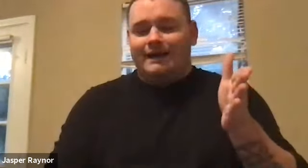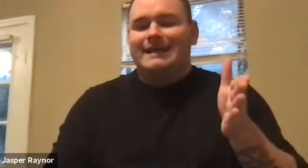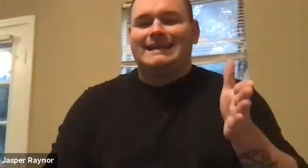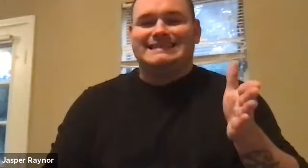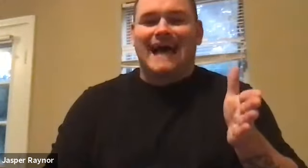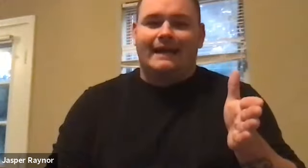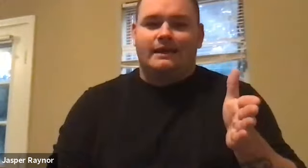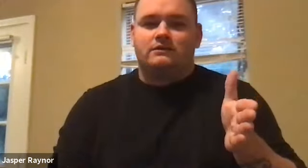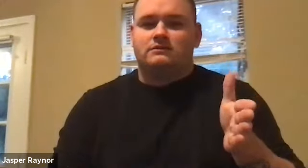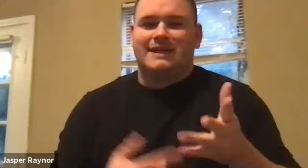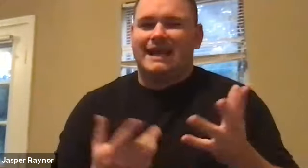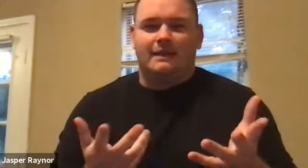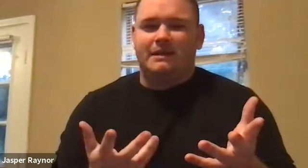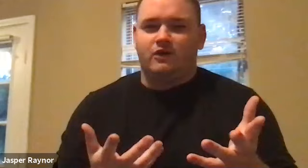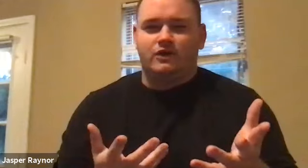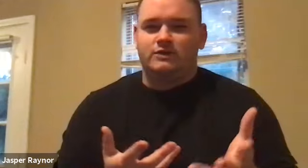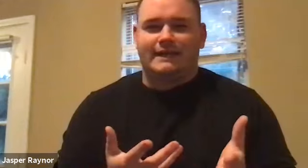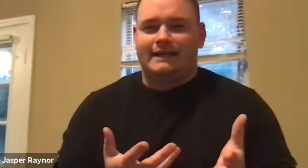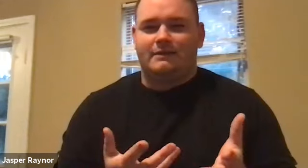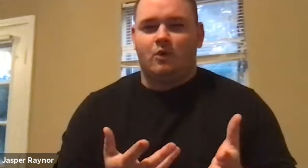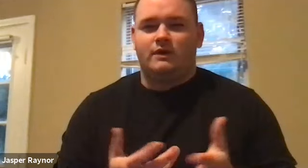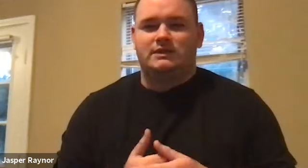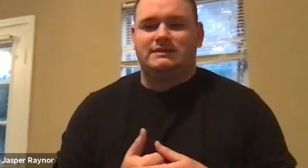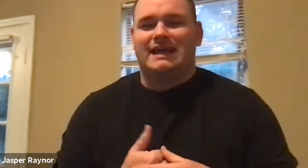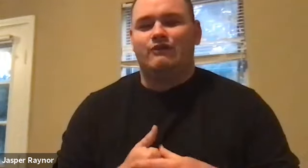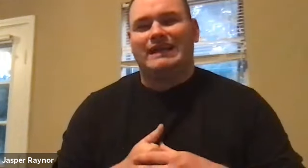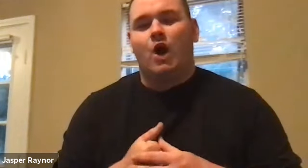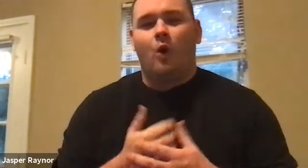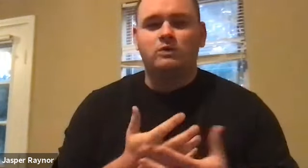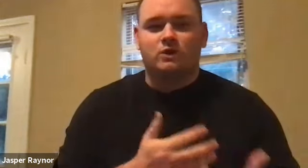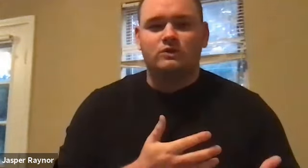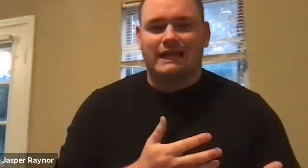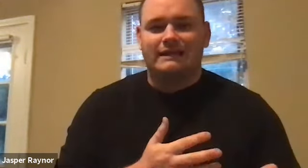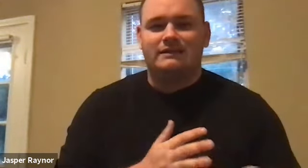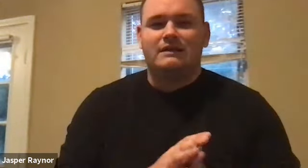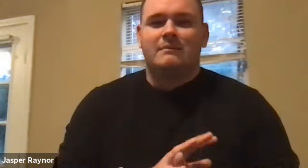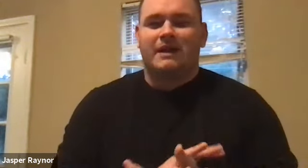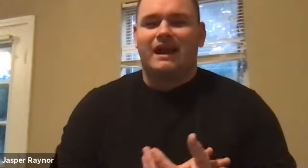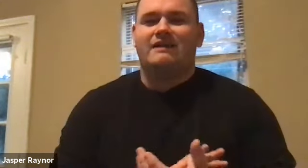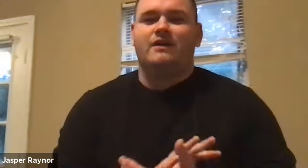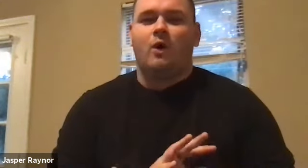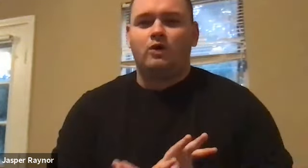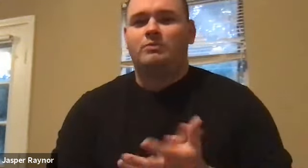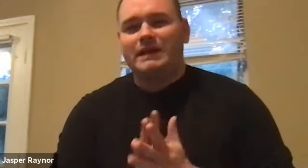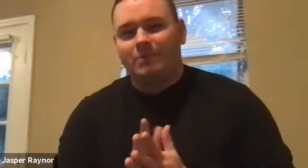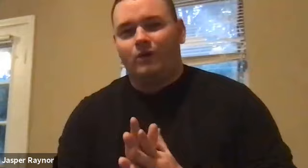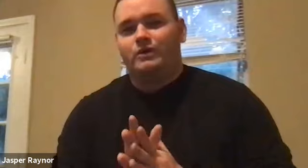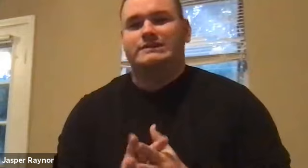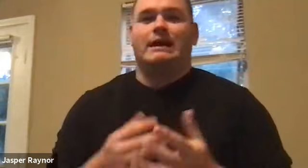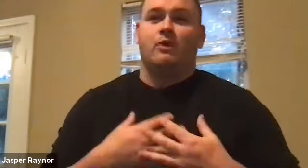What is dying? Not a lot of people are using it anymore. It's not really an old school sign, but a lot of older people are using it. I'm one of